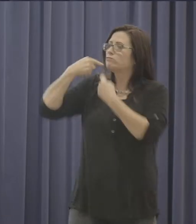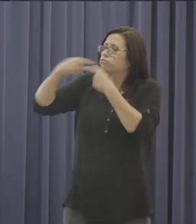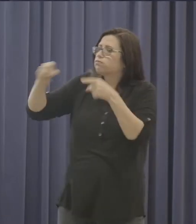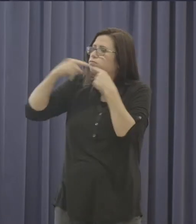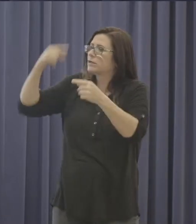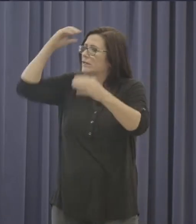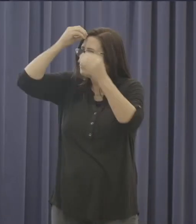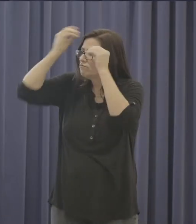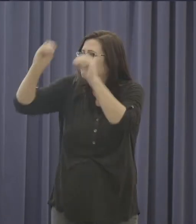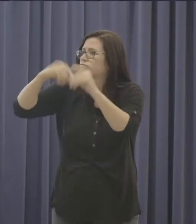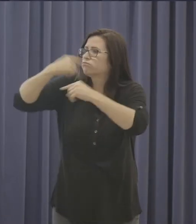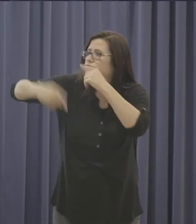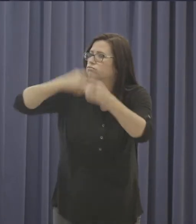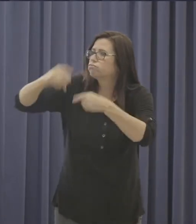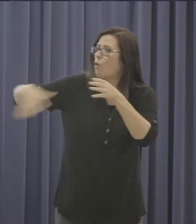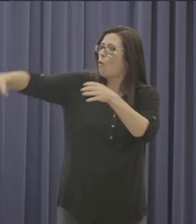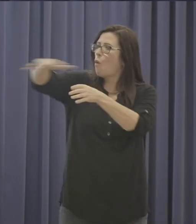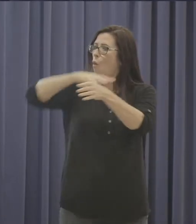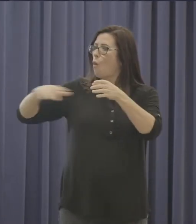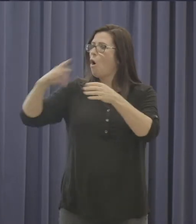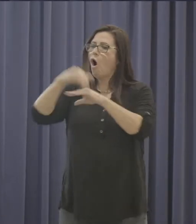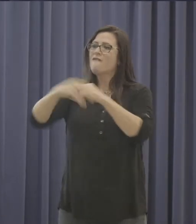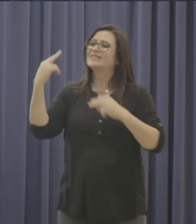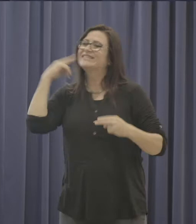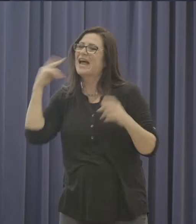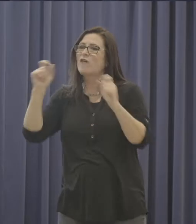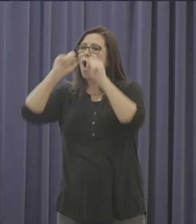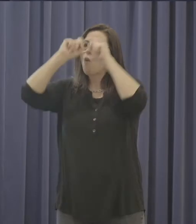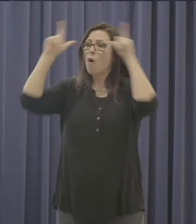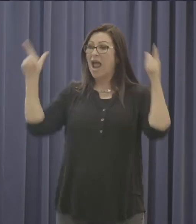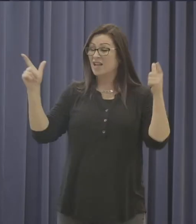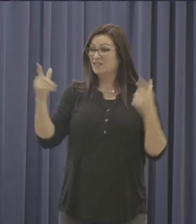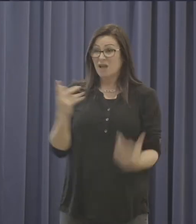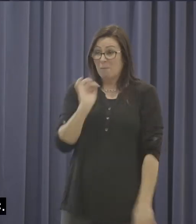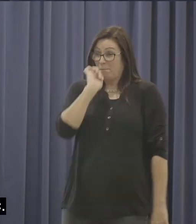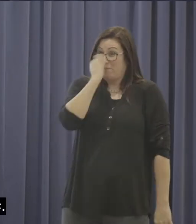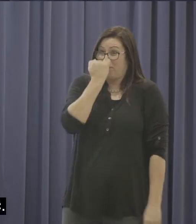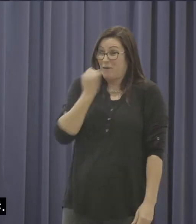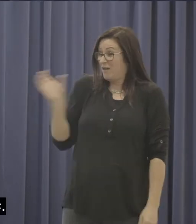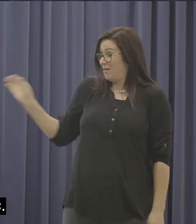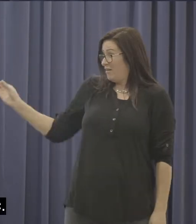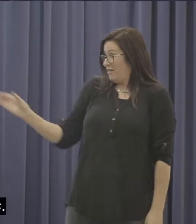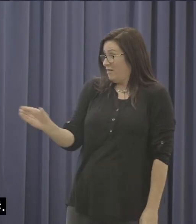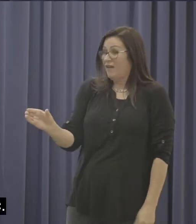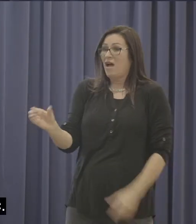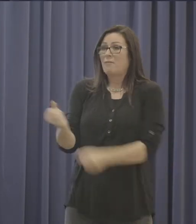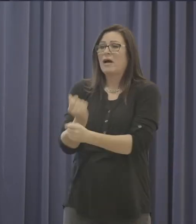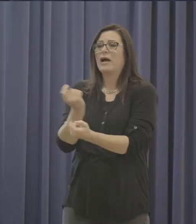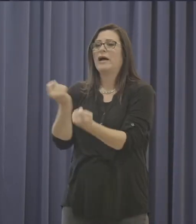parents and all the coaching staff there on deaf awareness. Something as simple as this makes a world of difference to